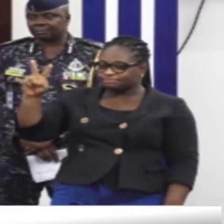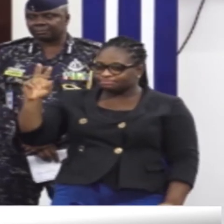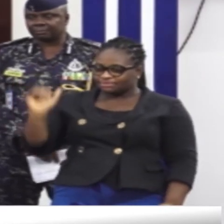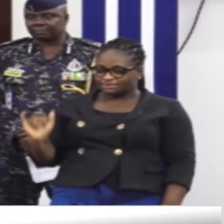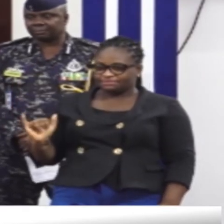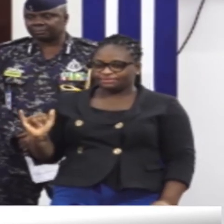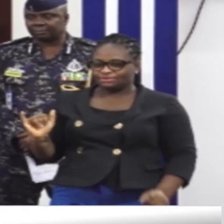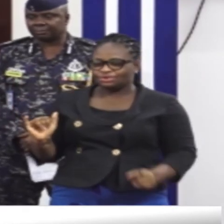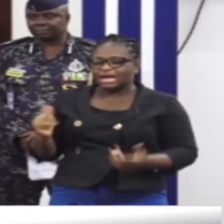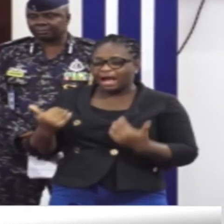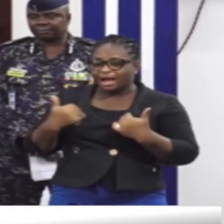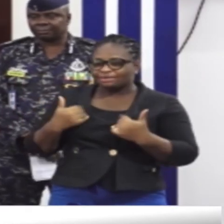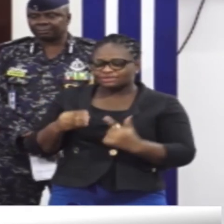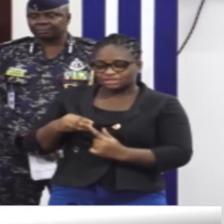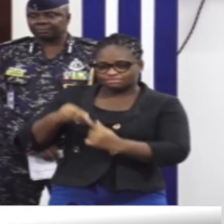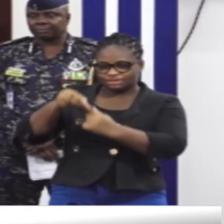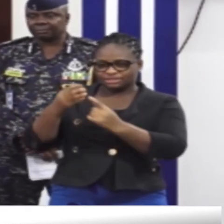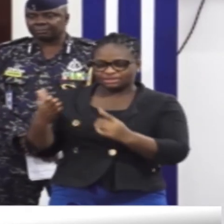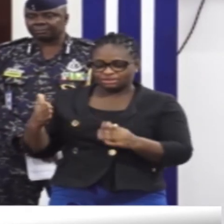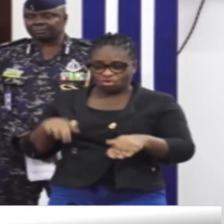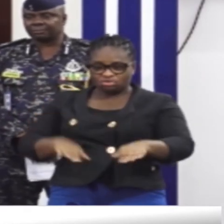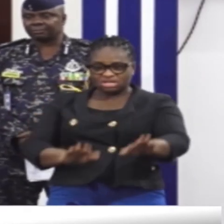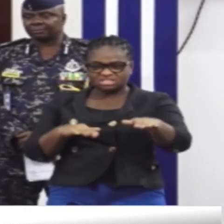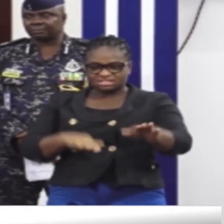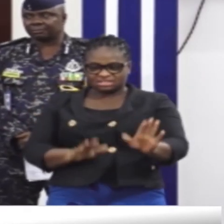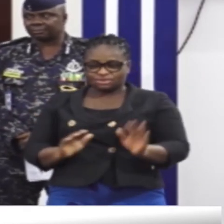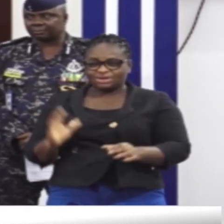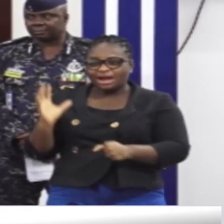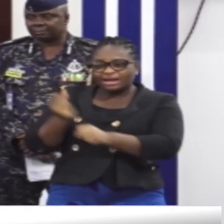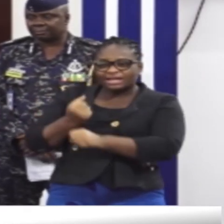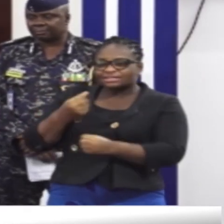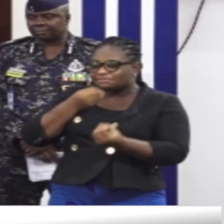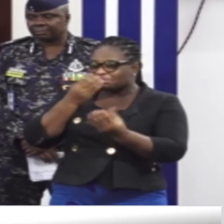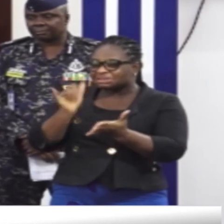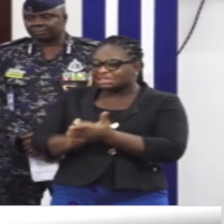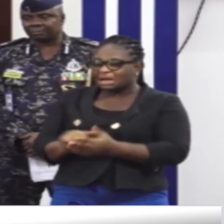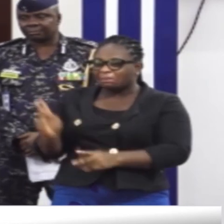patrol certain aspects of the sea. We have already got information that some people